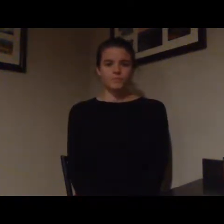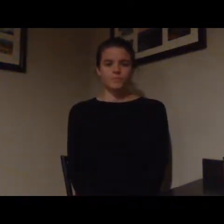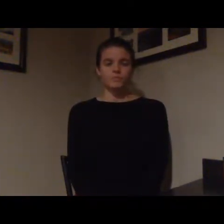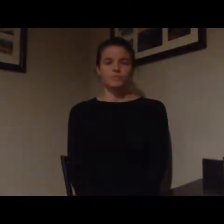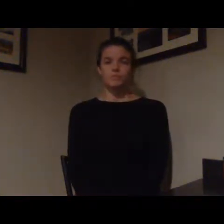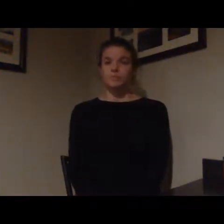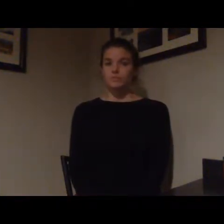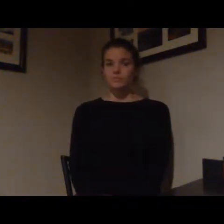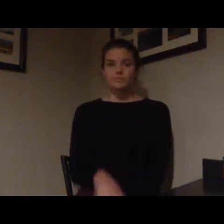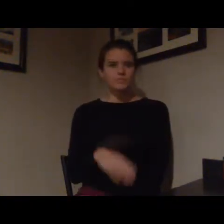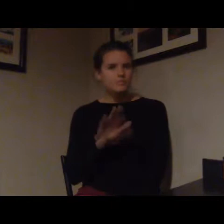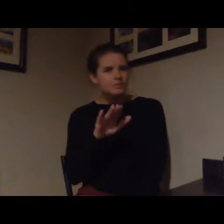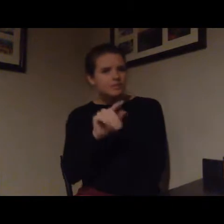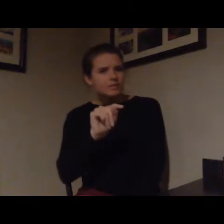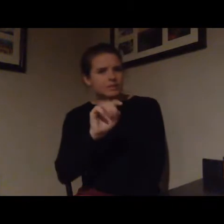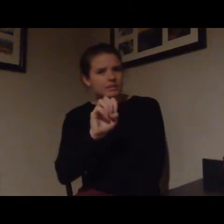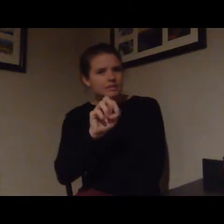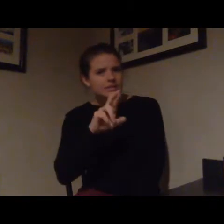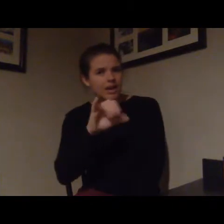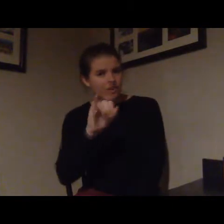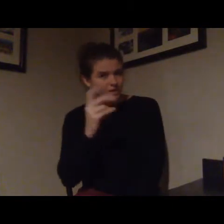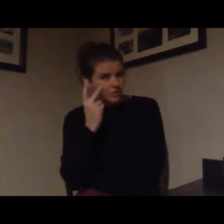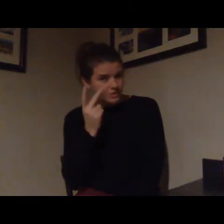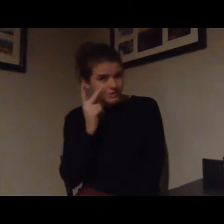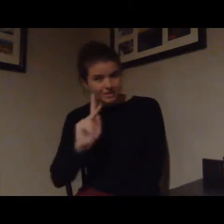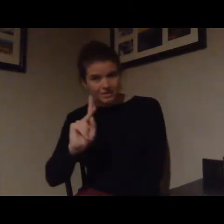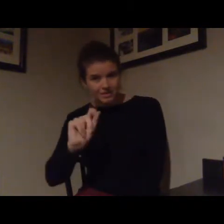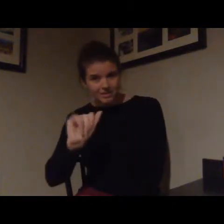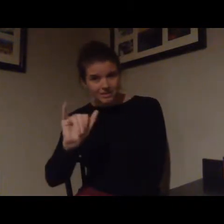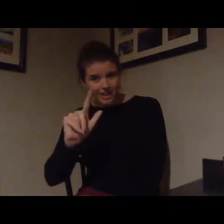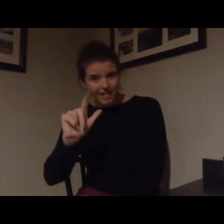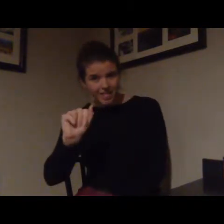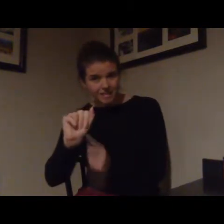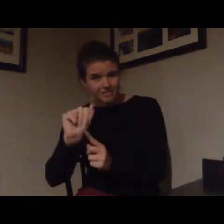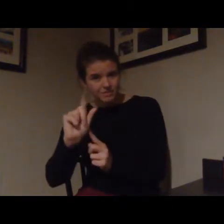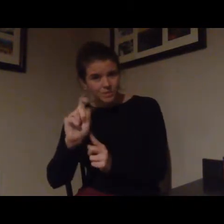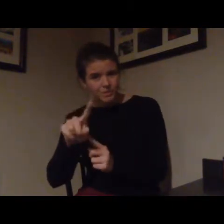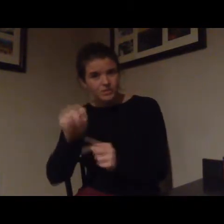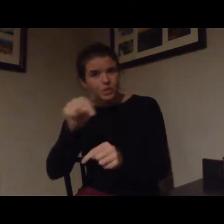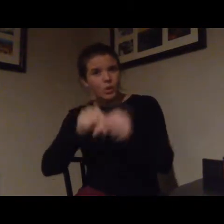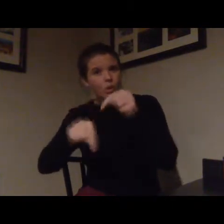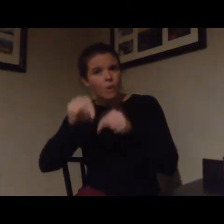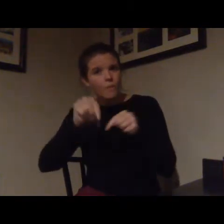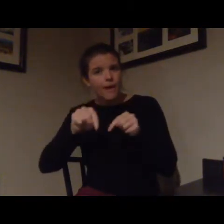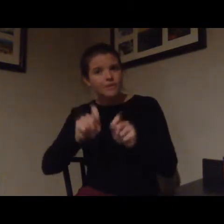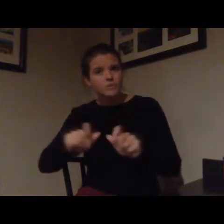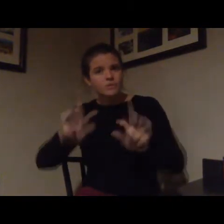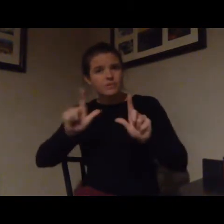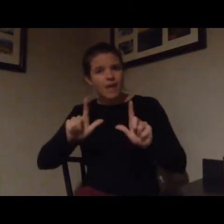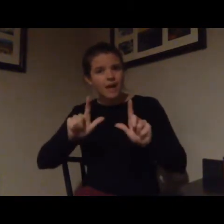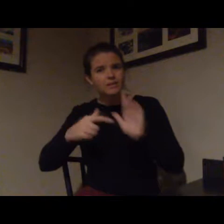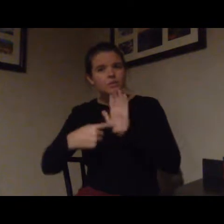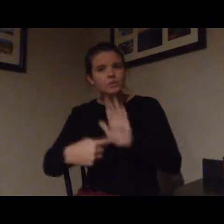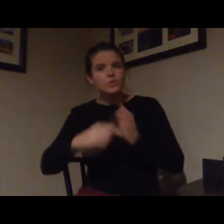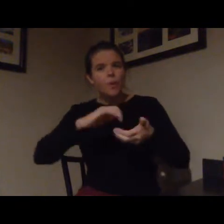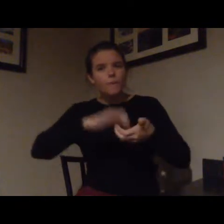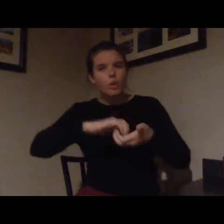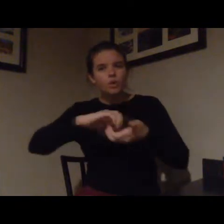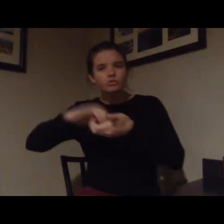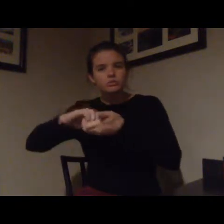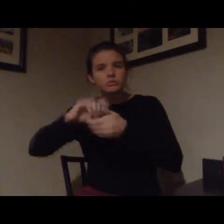Terry, did you see Kayla's question if we could go back to the slide that showed the partners in